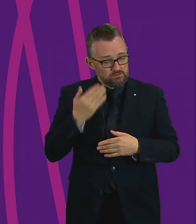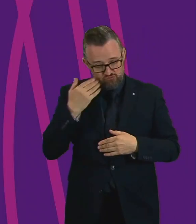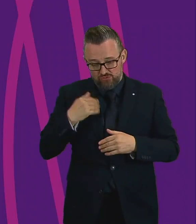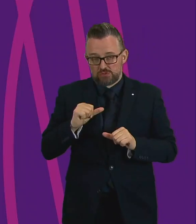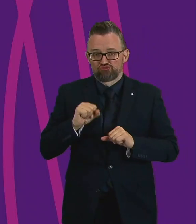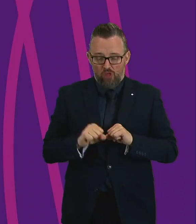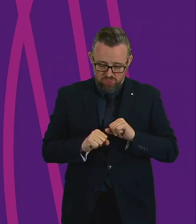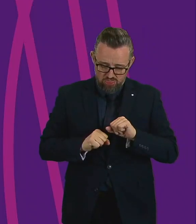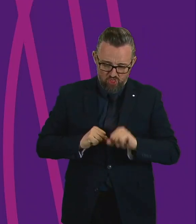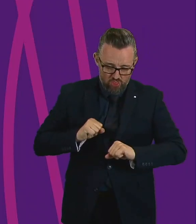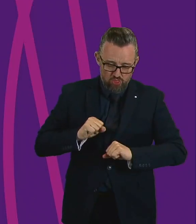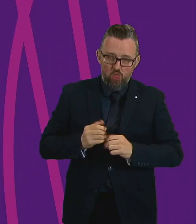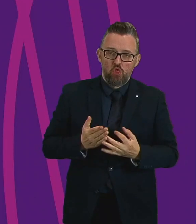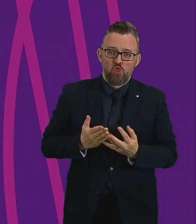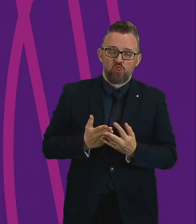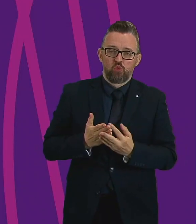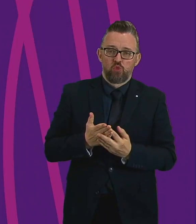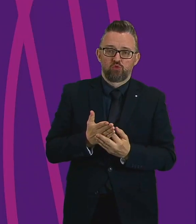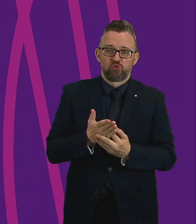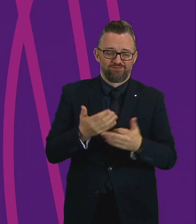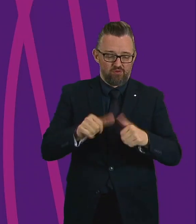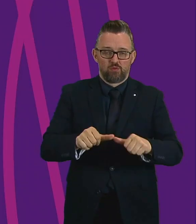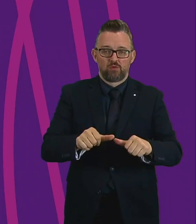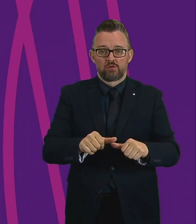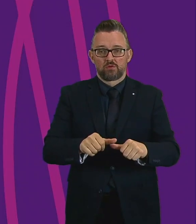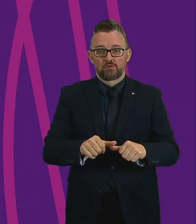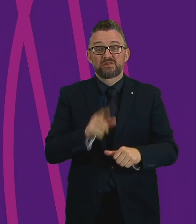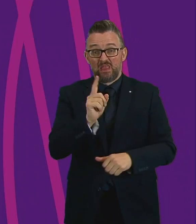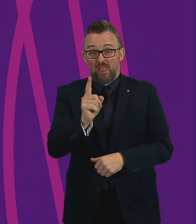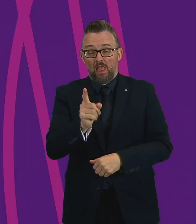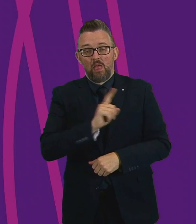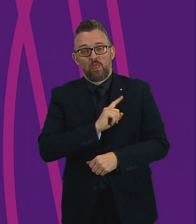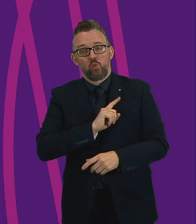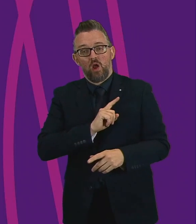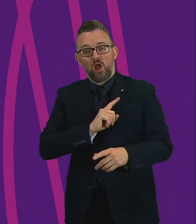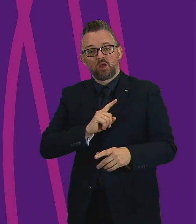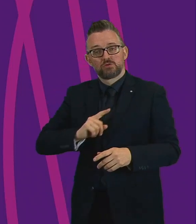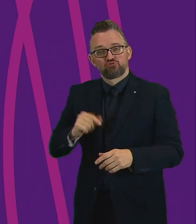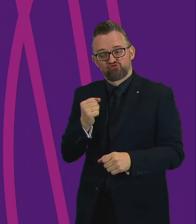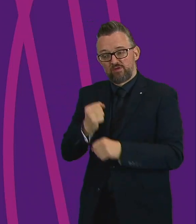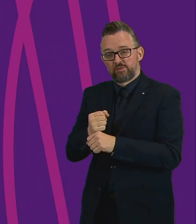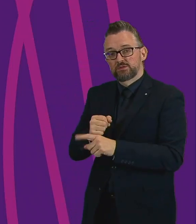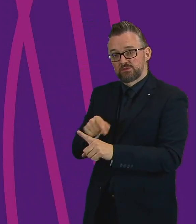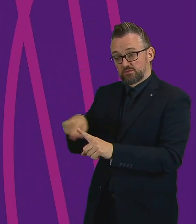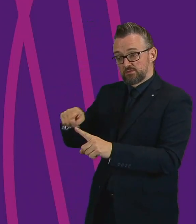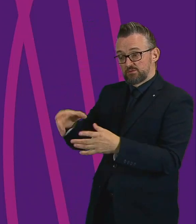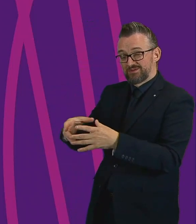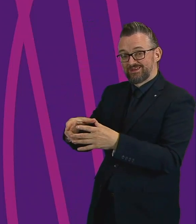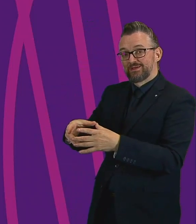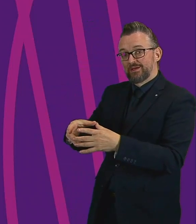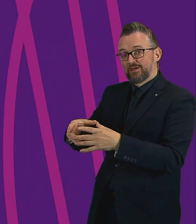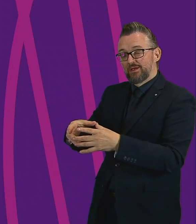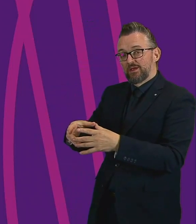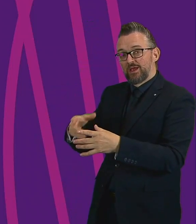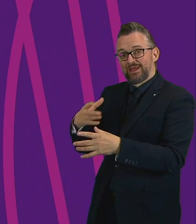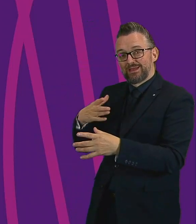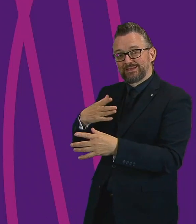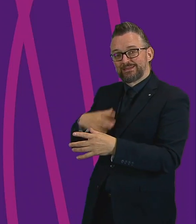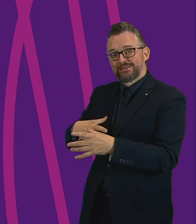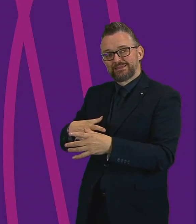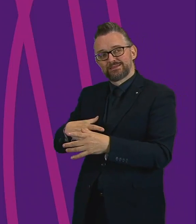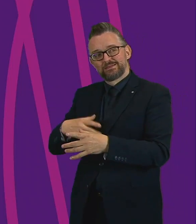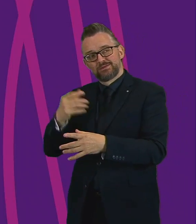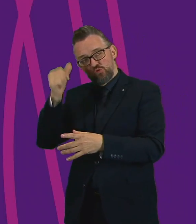period. And that is why the Scottish Government must recognise the very real